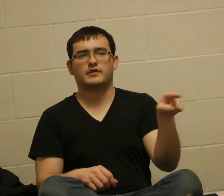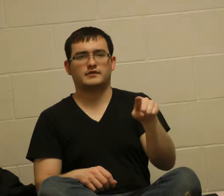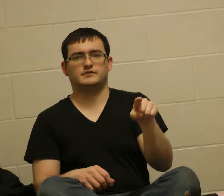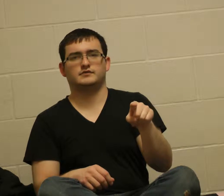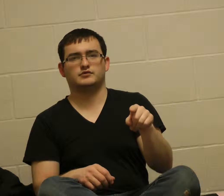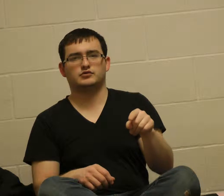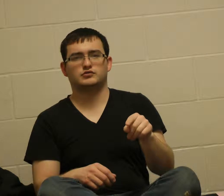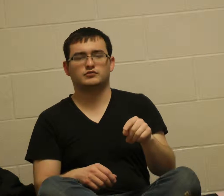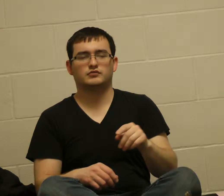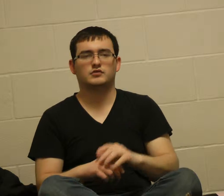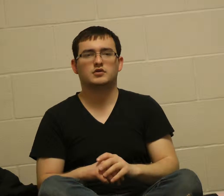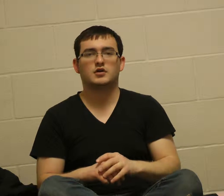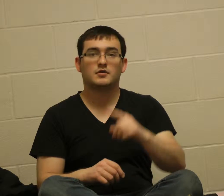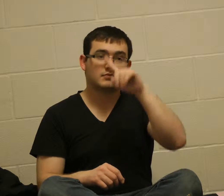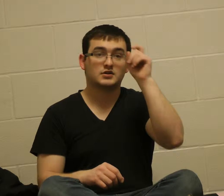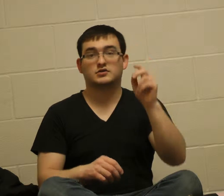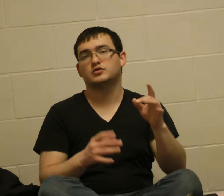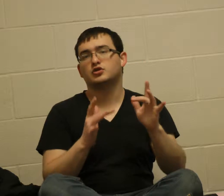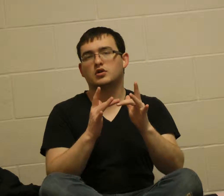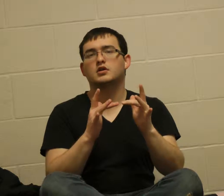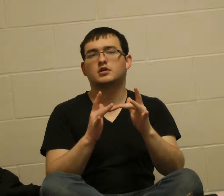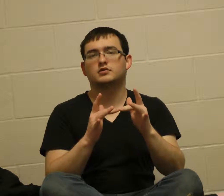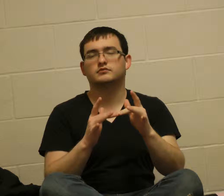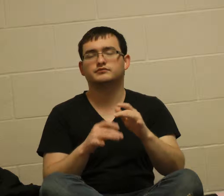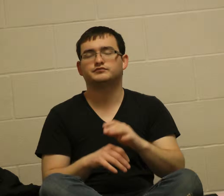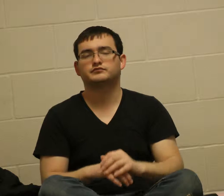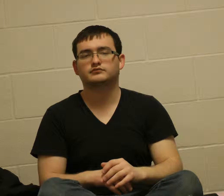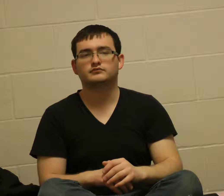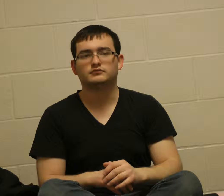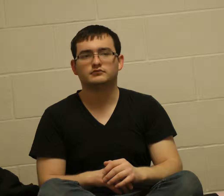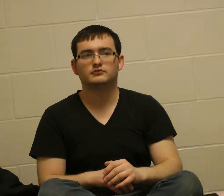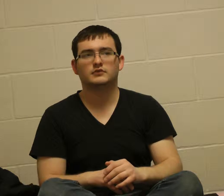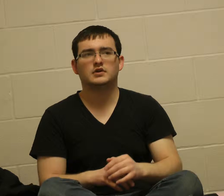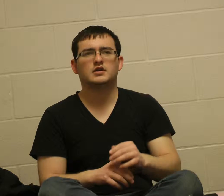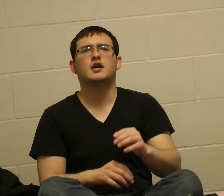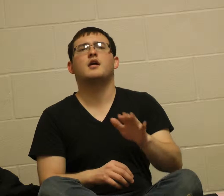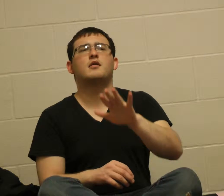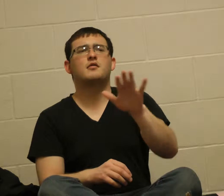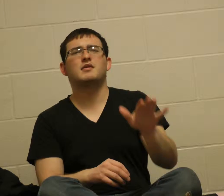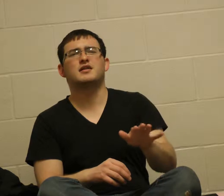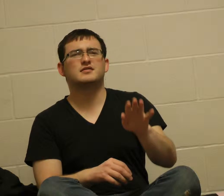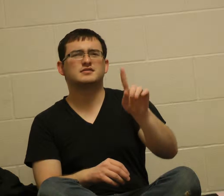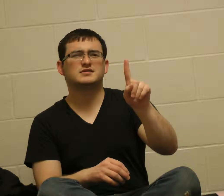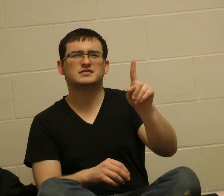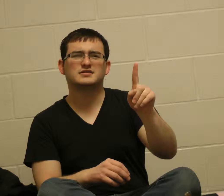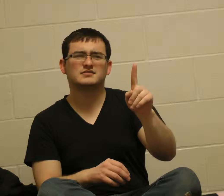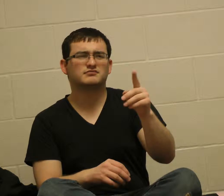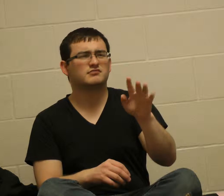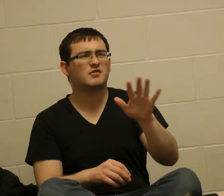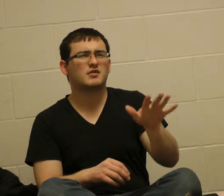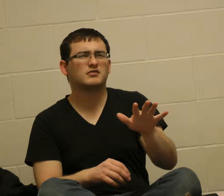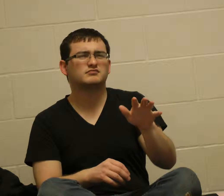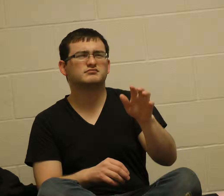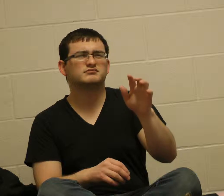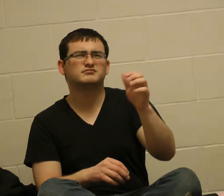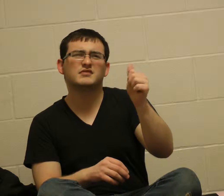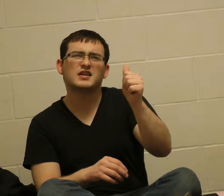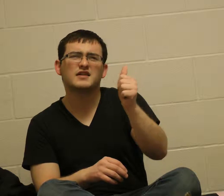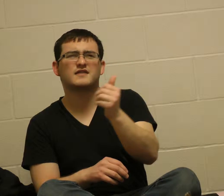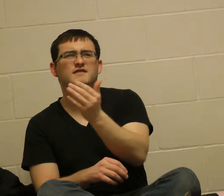see that only 10 minutes have passed. And really in class, that's what we're looking at. And I guarantee in 10 to 15 minutes, a